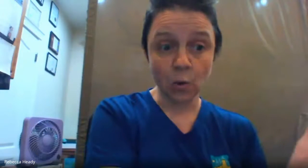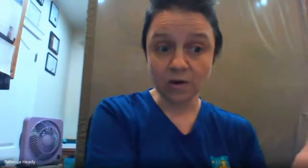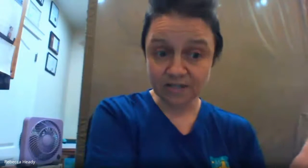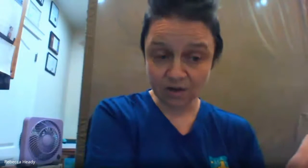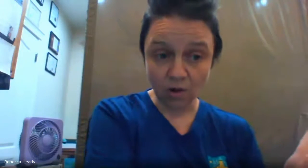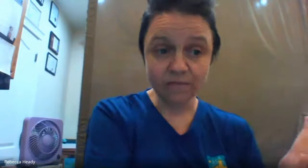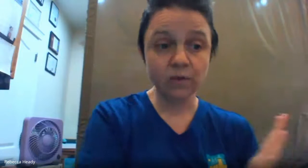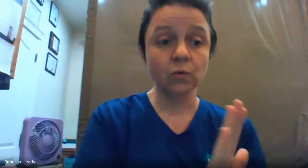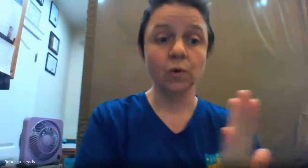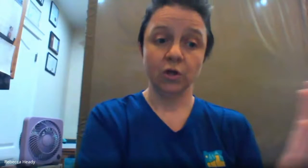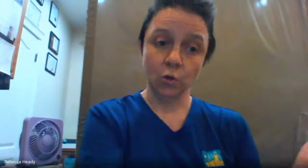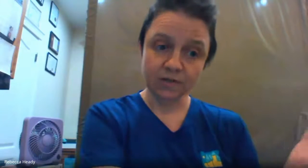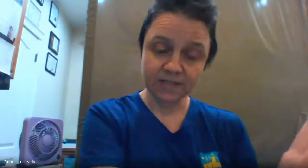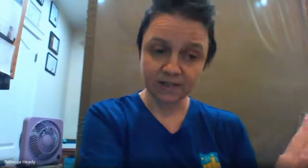all of you, or theirs,